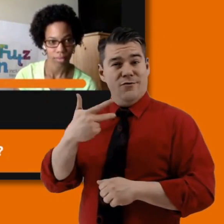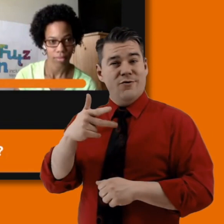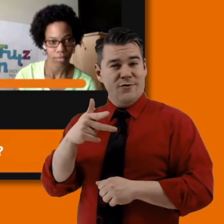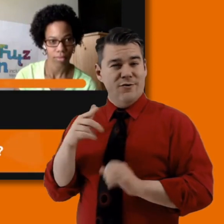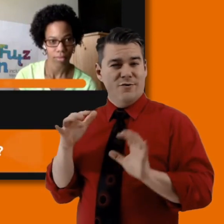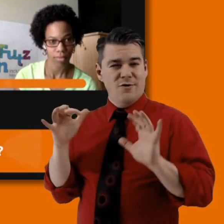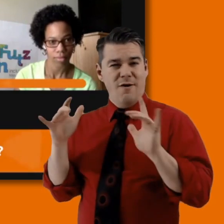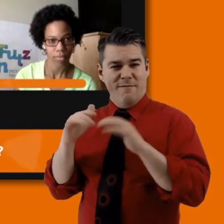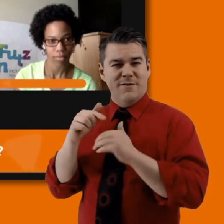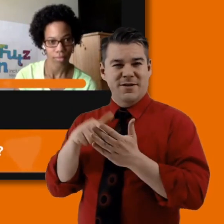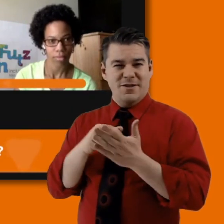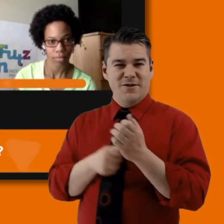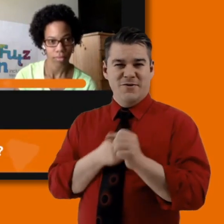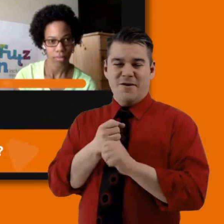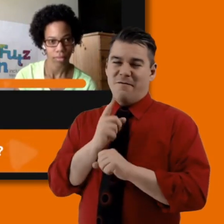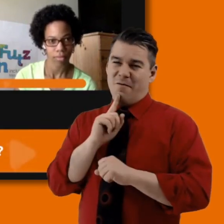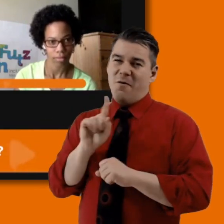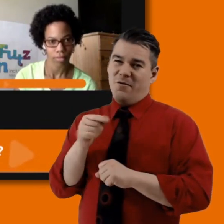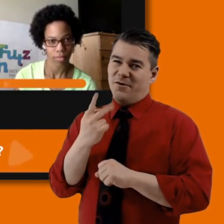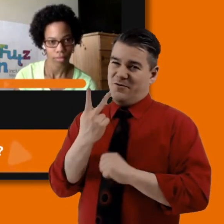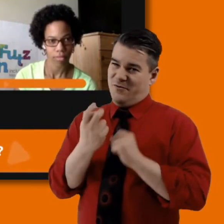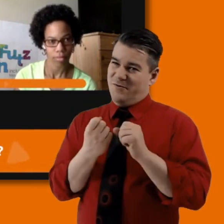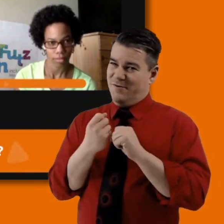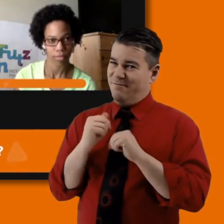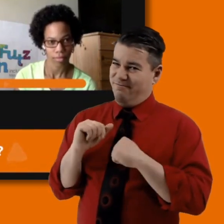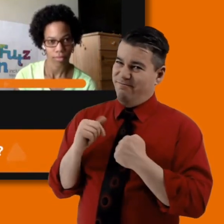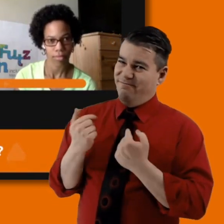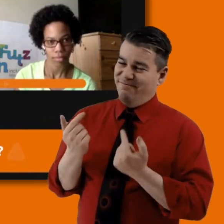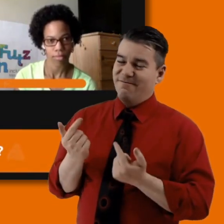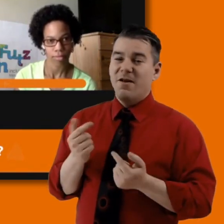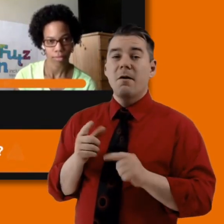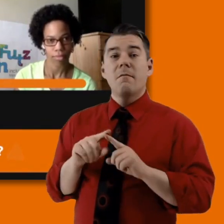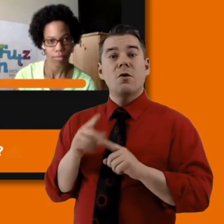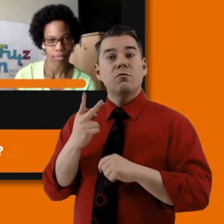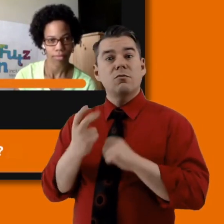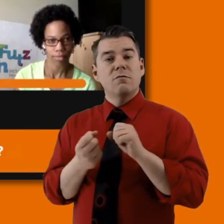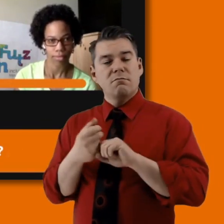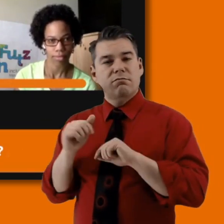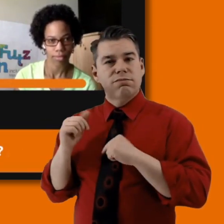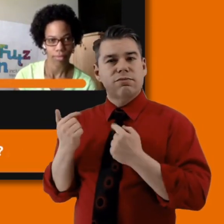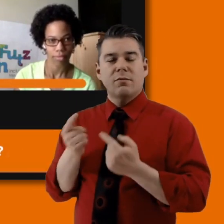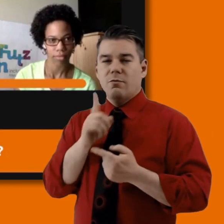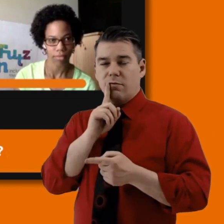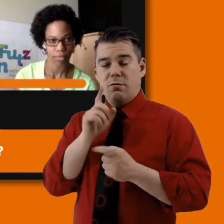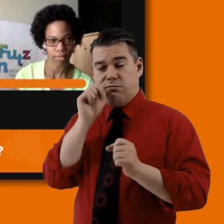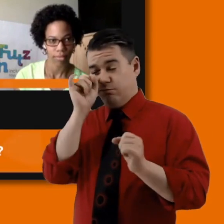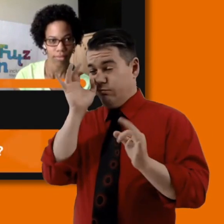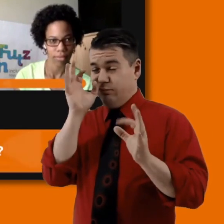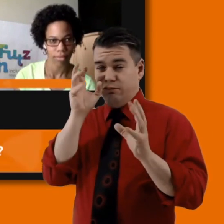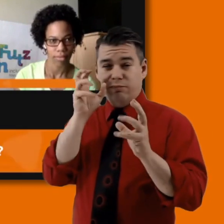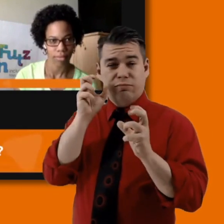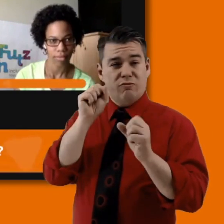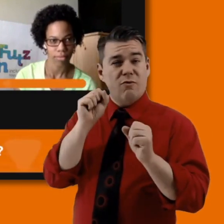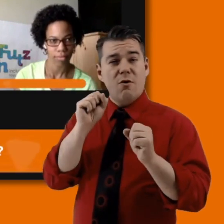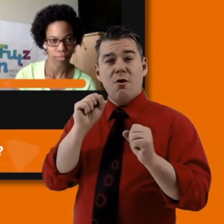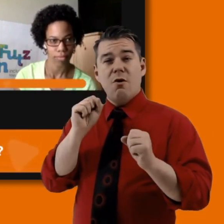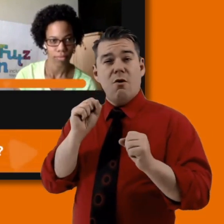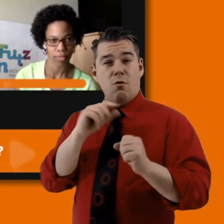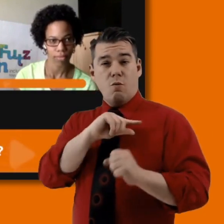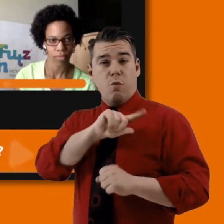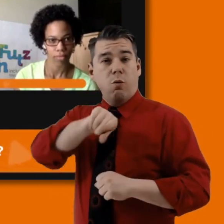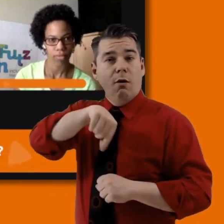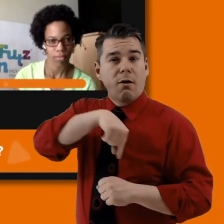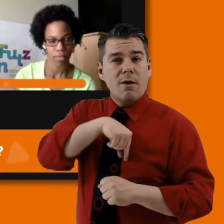conference this year. So I've only been with NYSOTA for 2 years. But in those 2 years, we've really been blown away by the quality